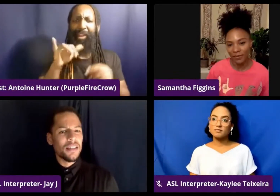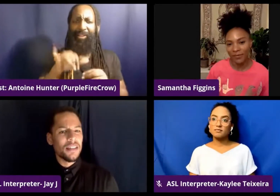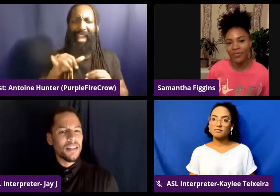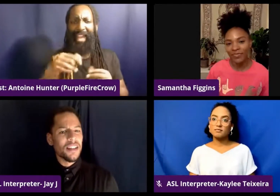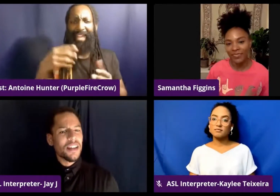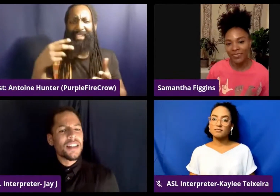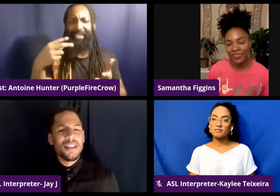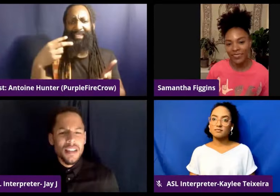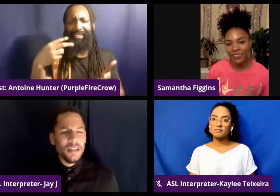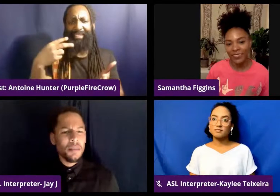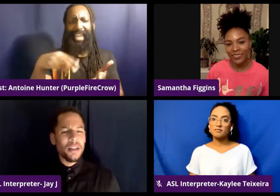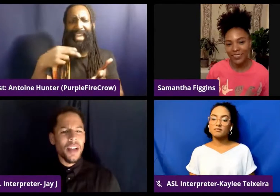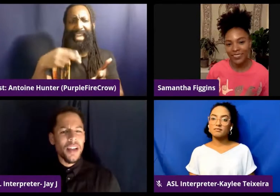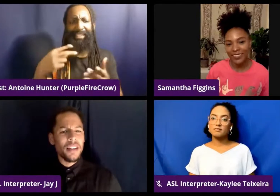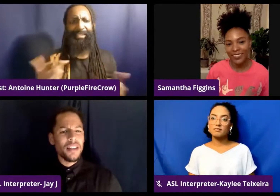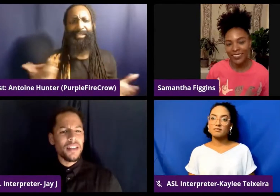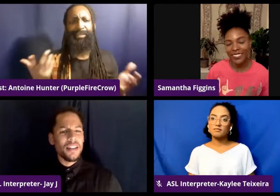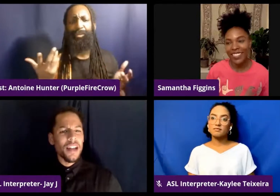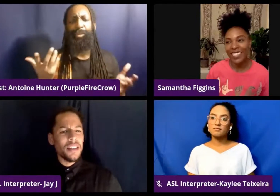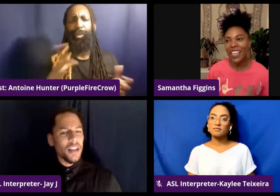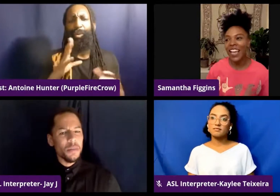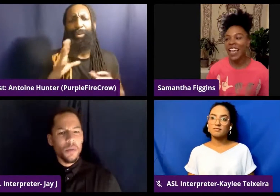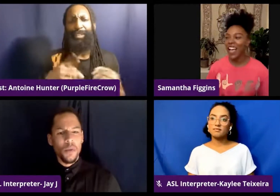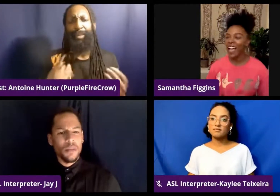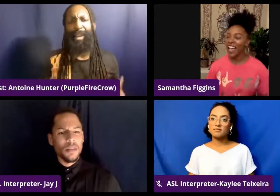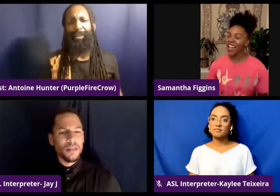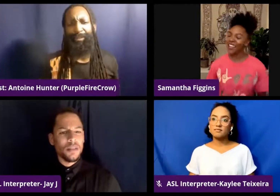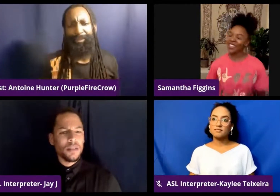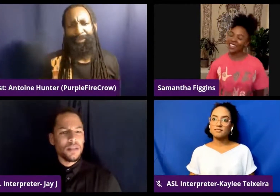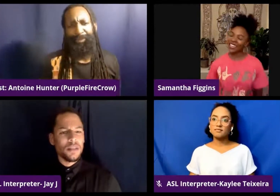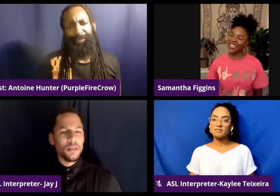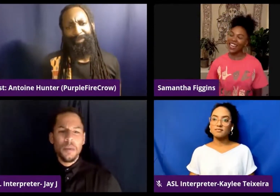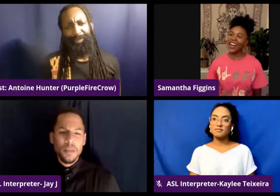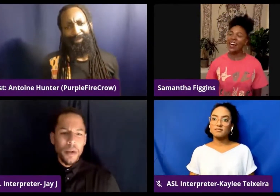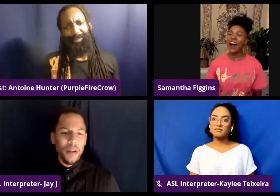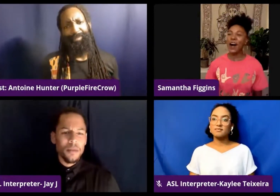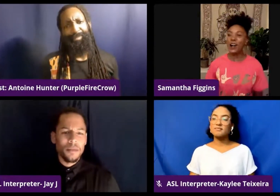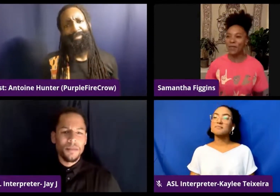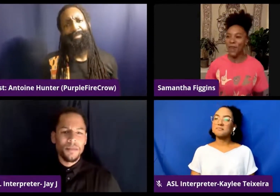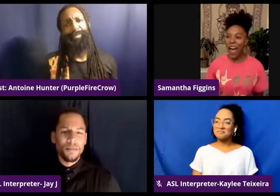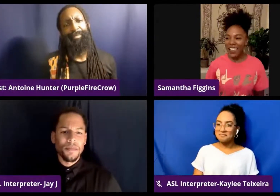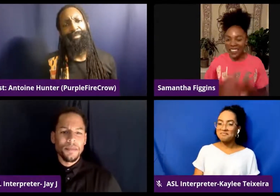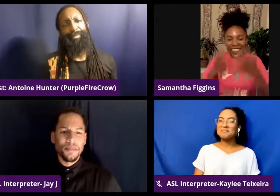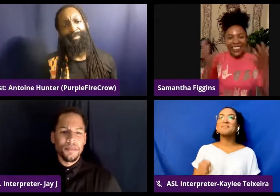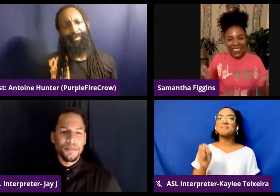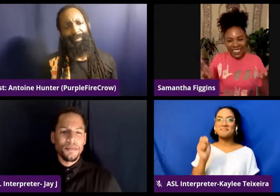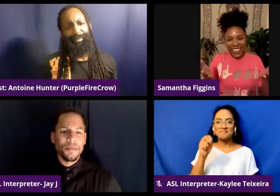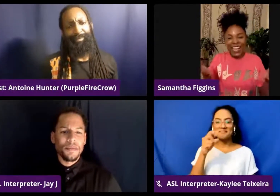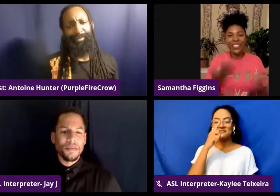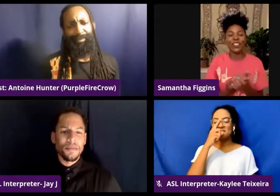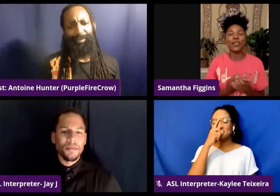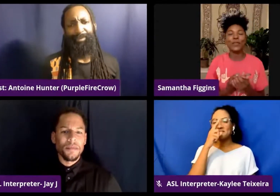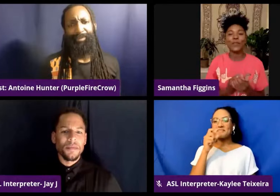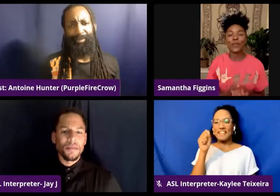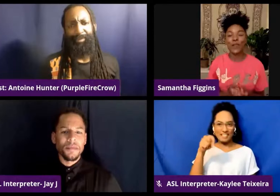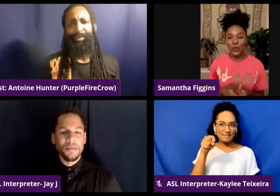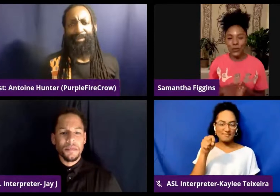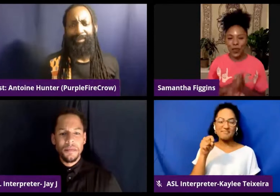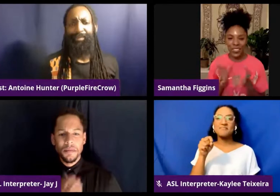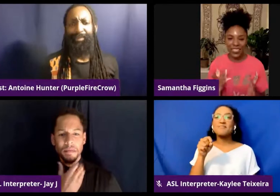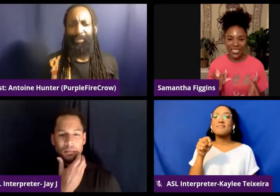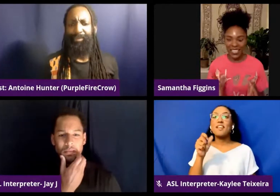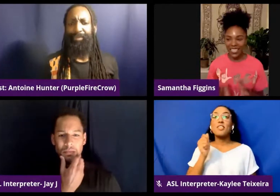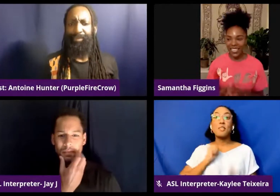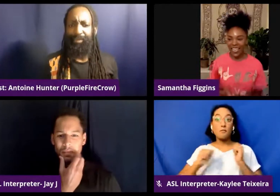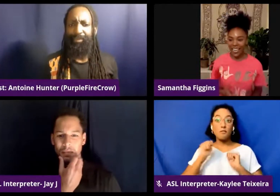Tell me about that. Tell us about that dance performance. Yeah. Yes, the performance